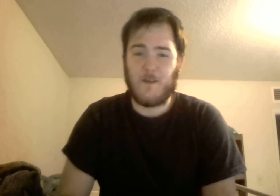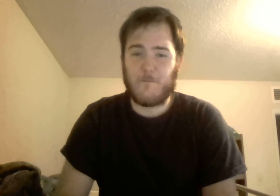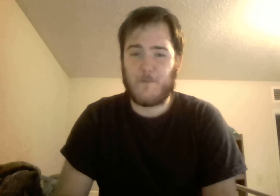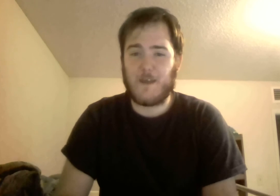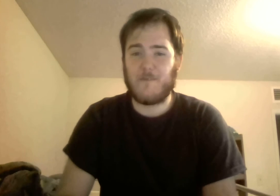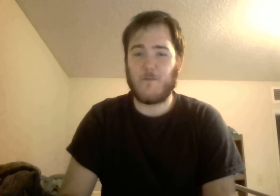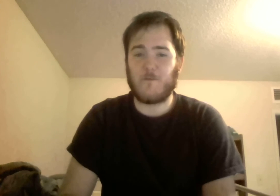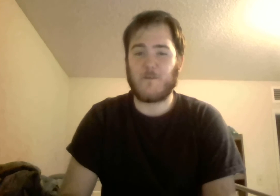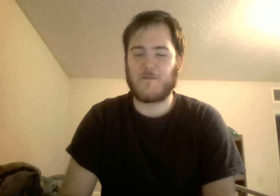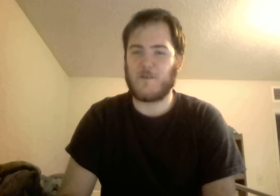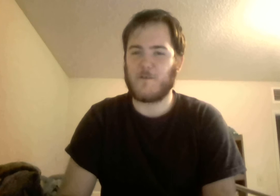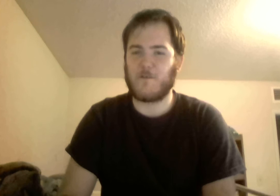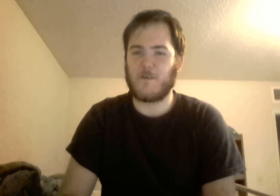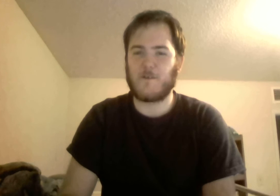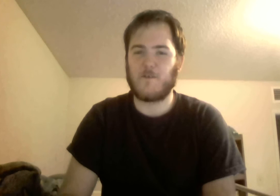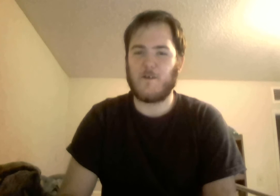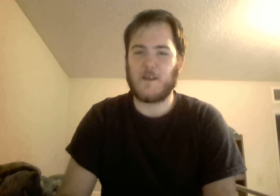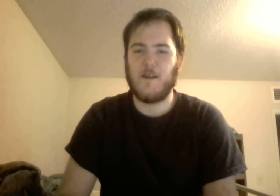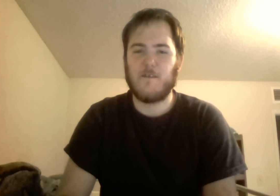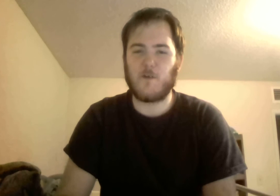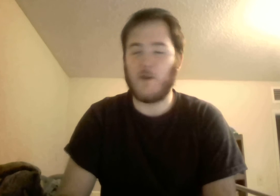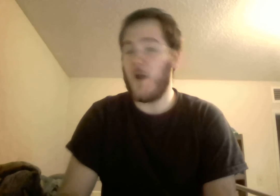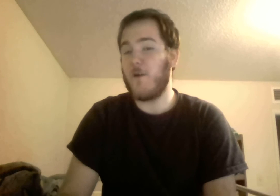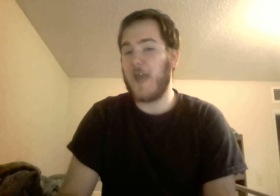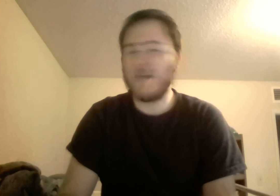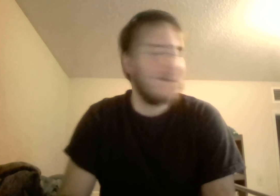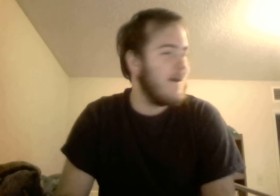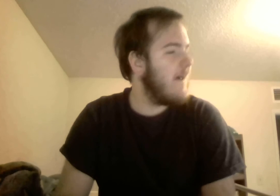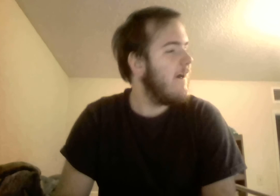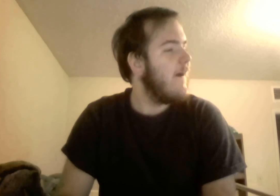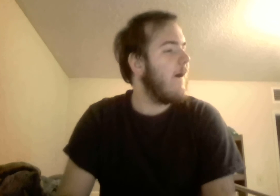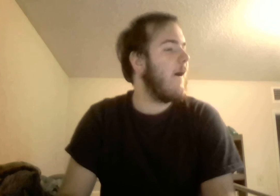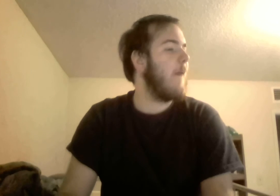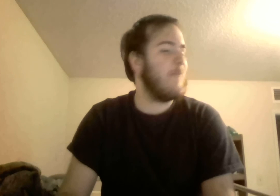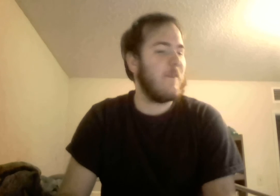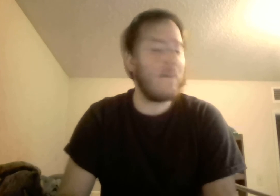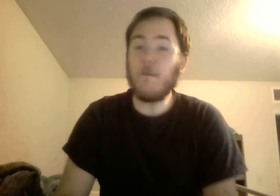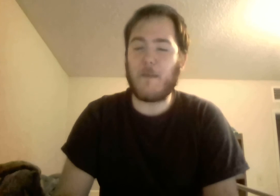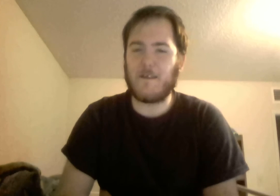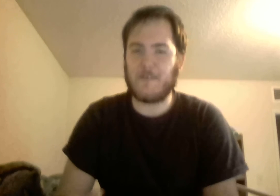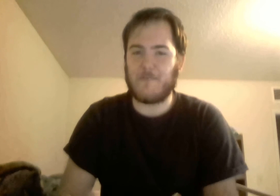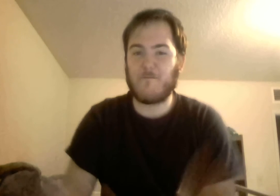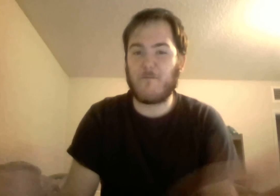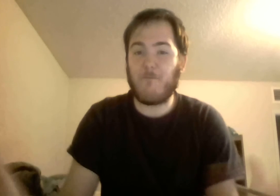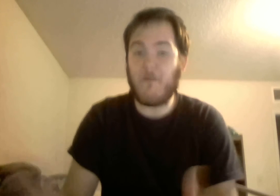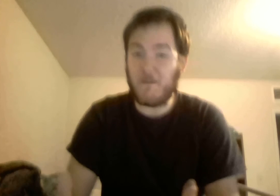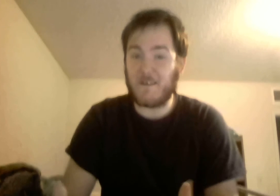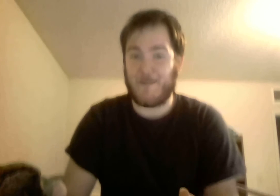as bad as the one in Country Girl Group, like, turn good, okay. they can basically, let's make it like